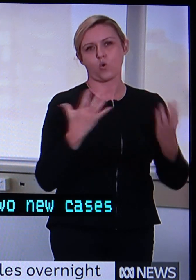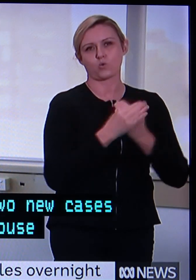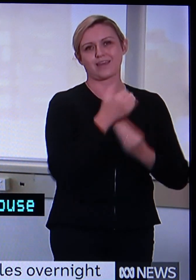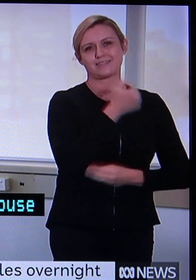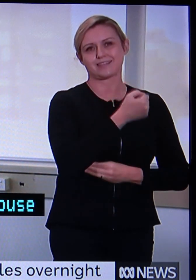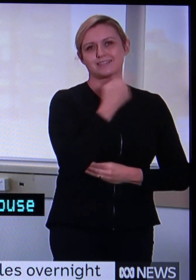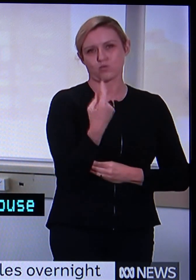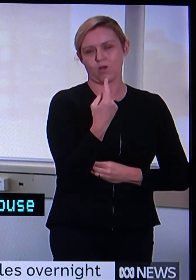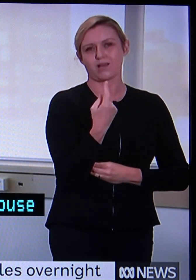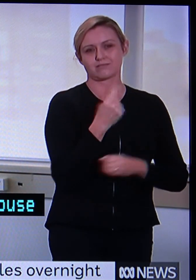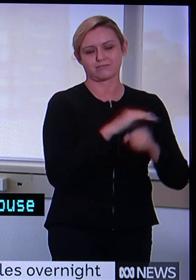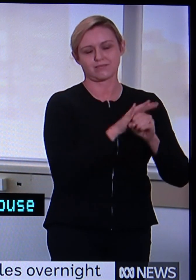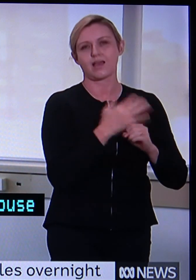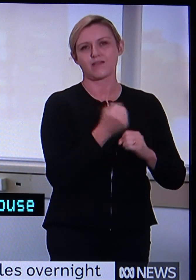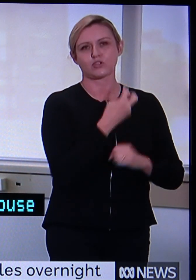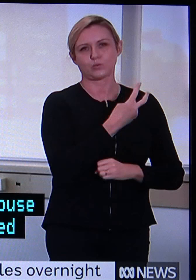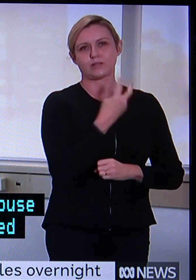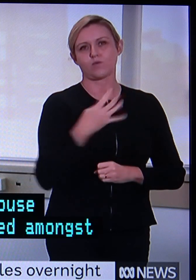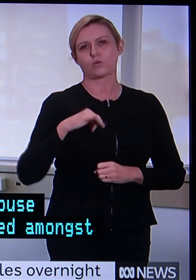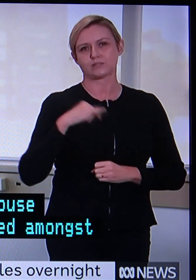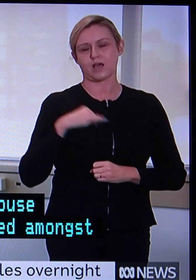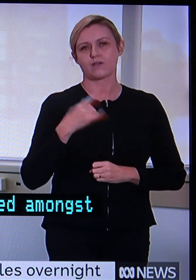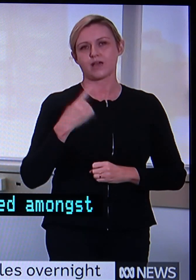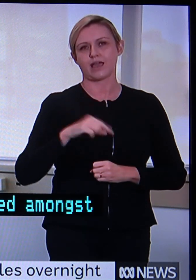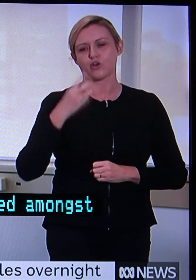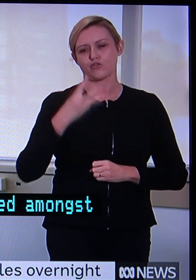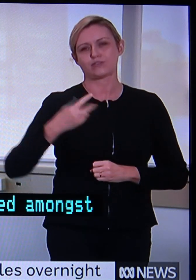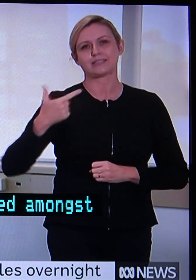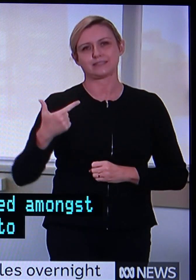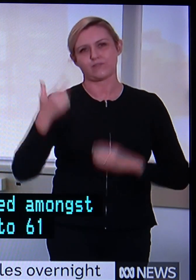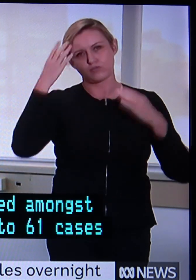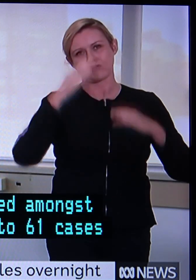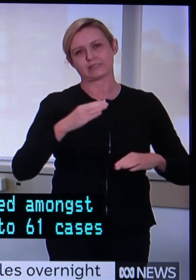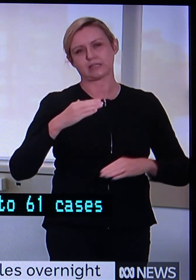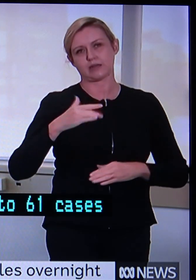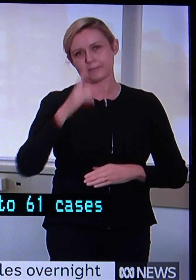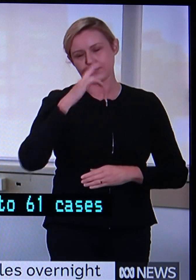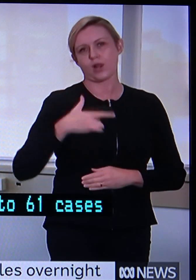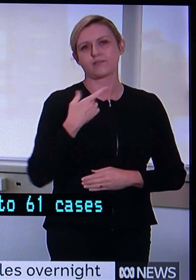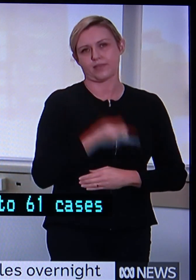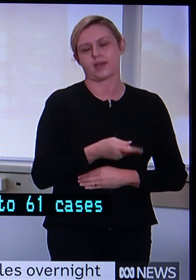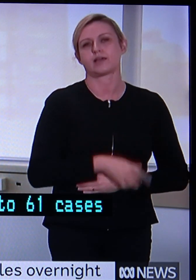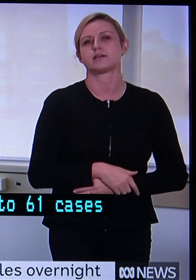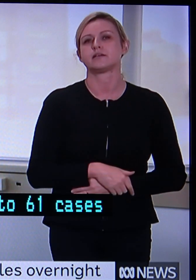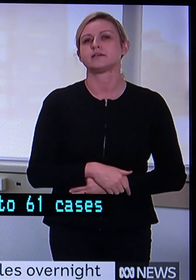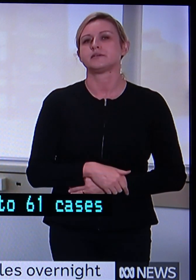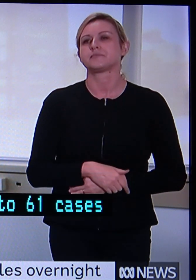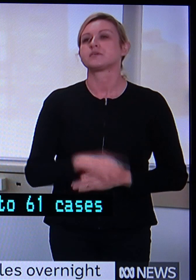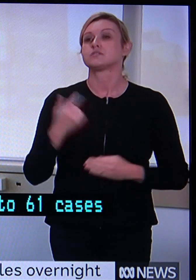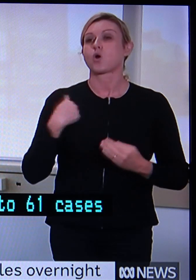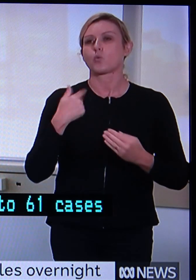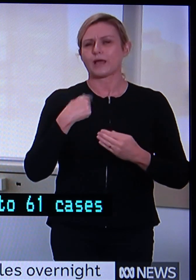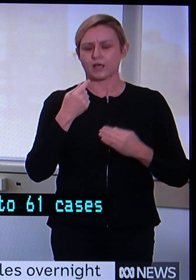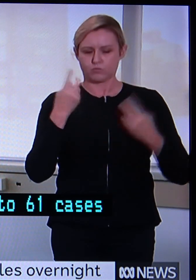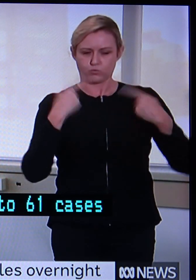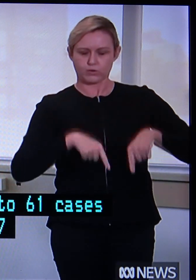61 cases, including 24 staff and 37 residents. In those cases, we are looking at how those 2